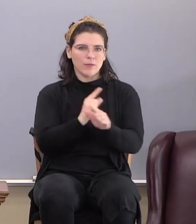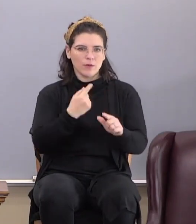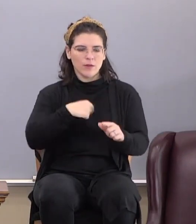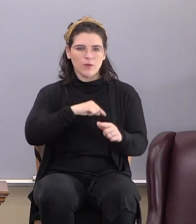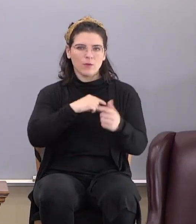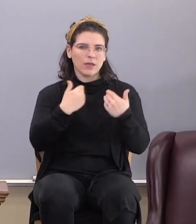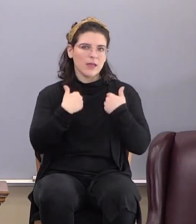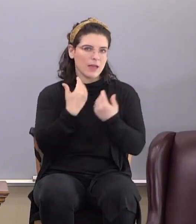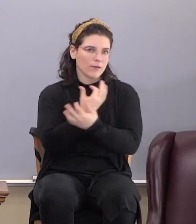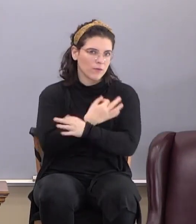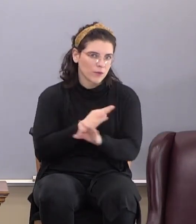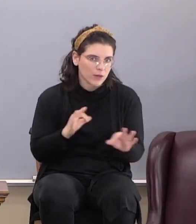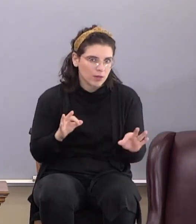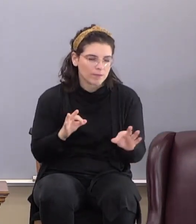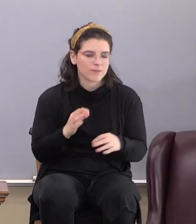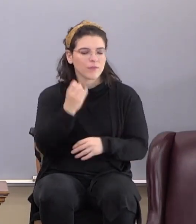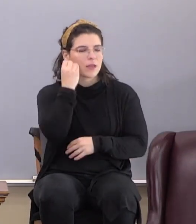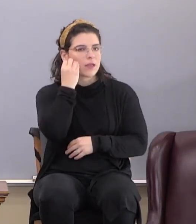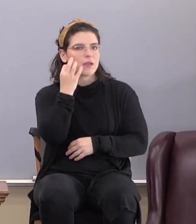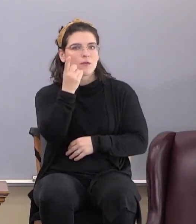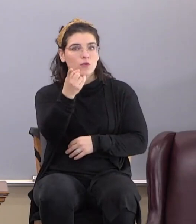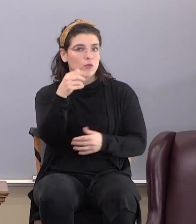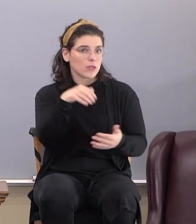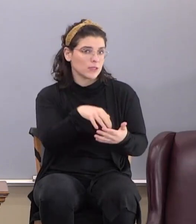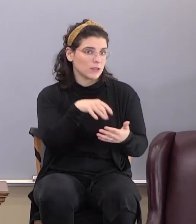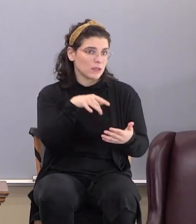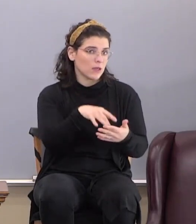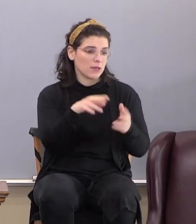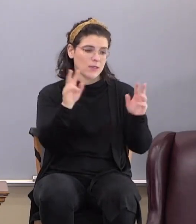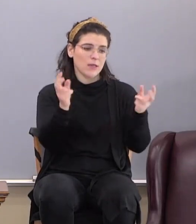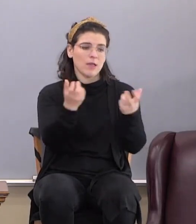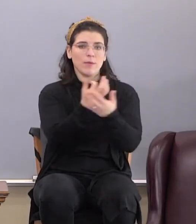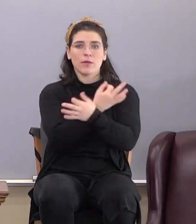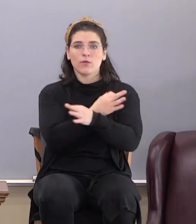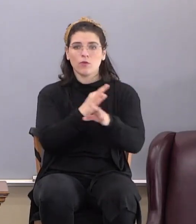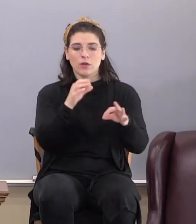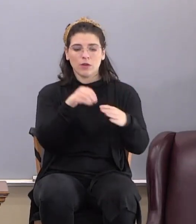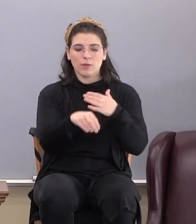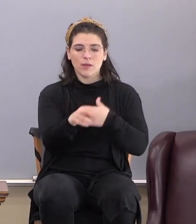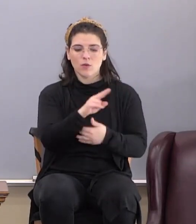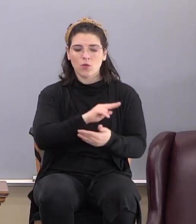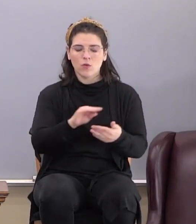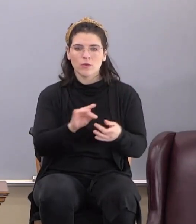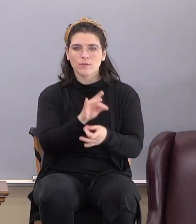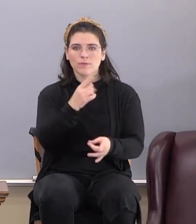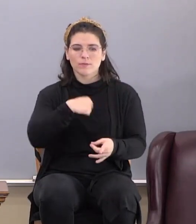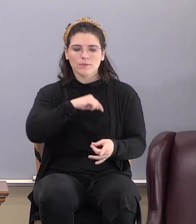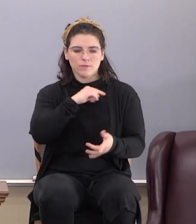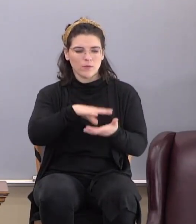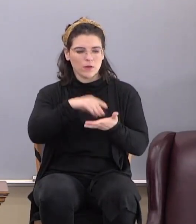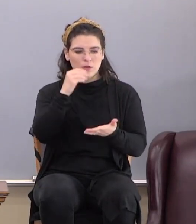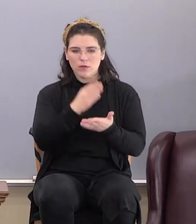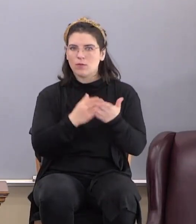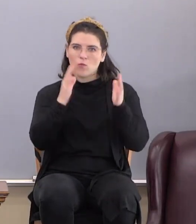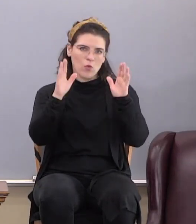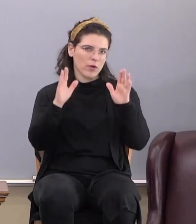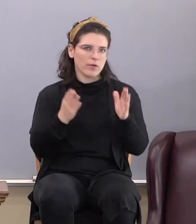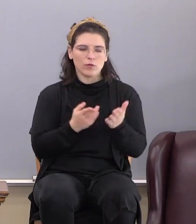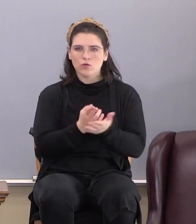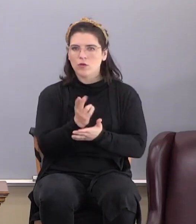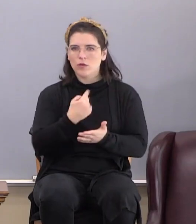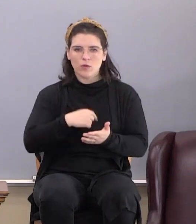freedom. And if you study the issue of freedom in the Holy Spirit, we learn some wonderful truths. We